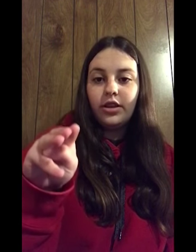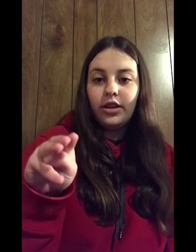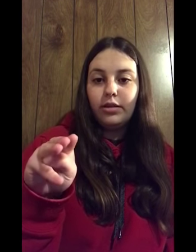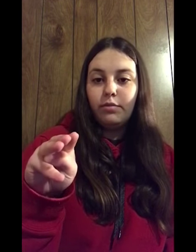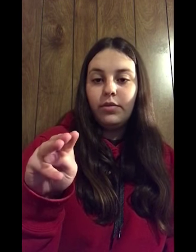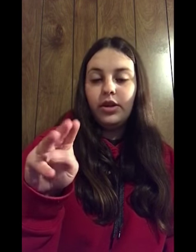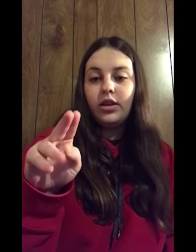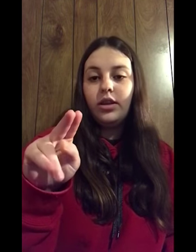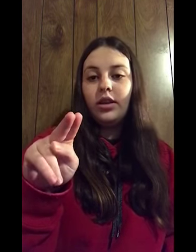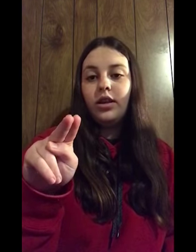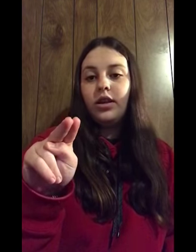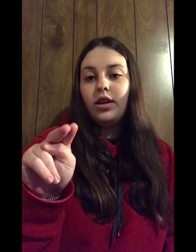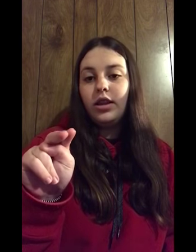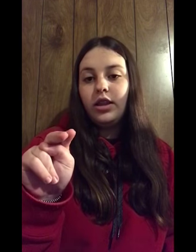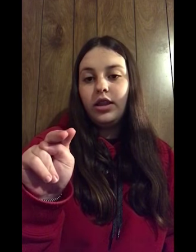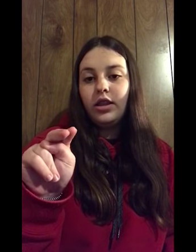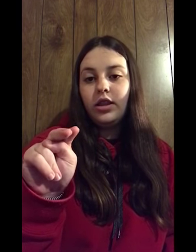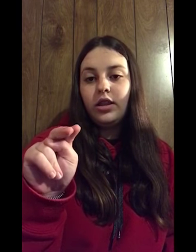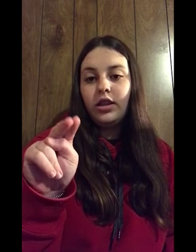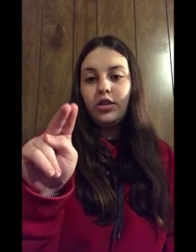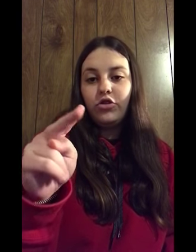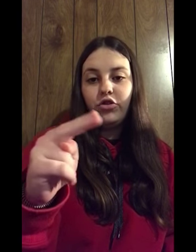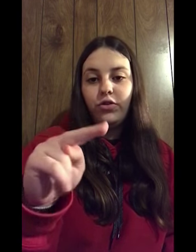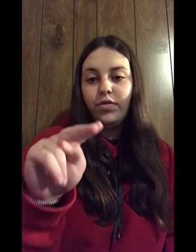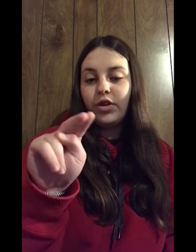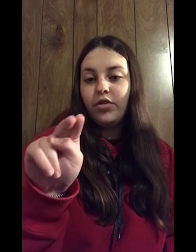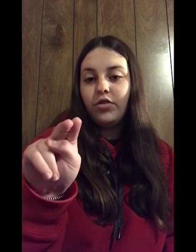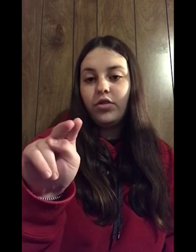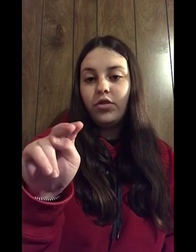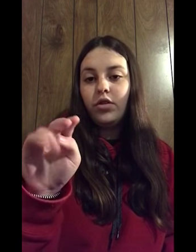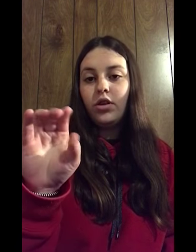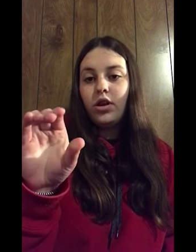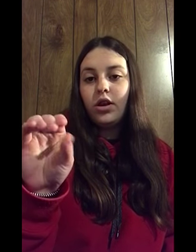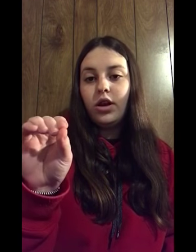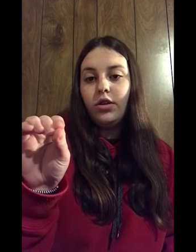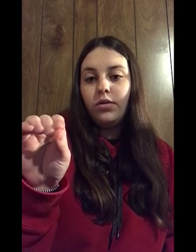M. N. Two fingers. L.